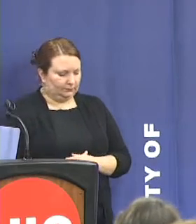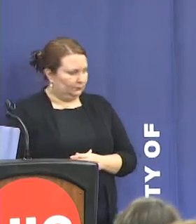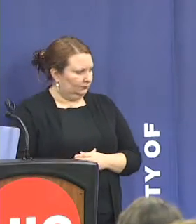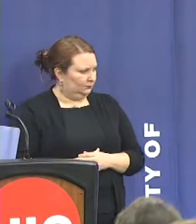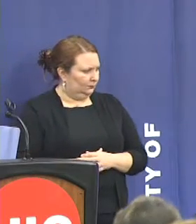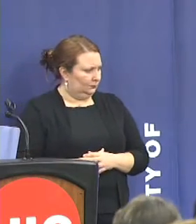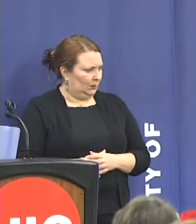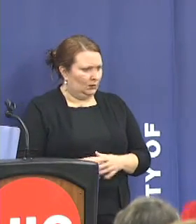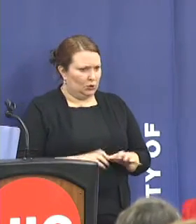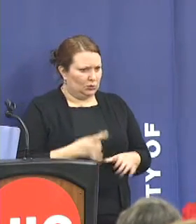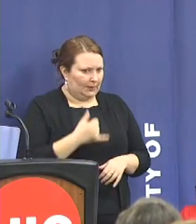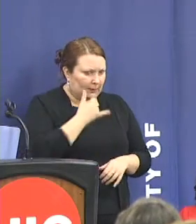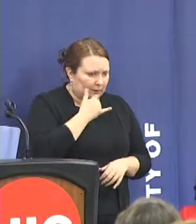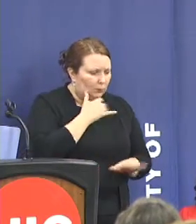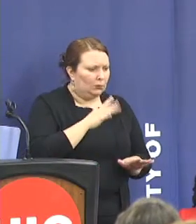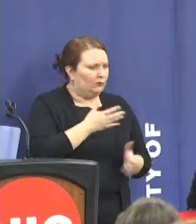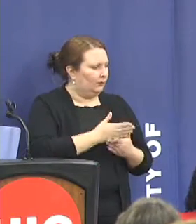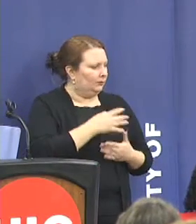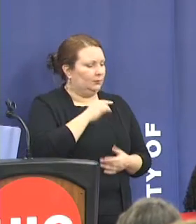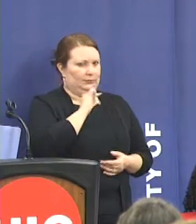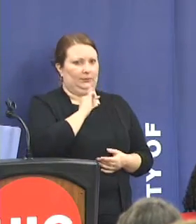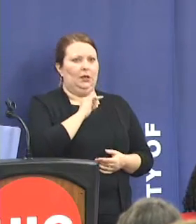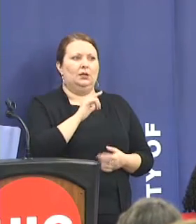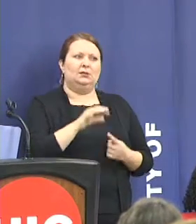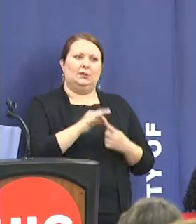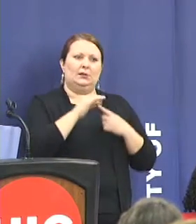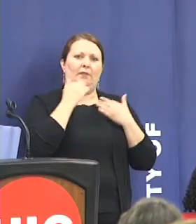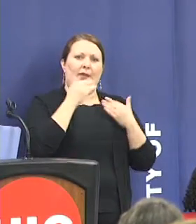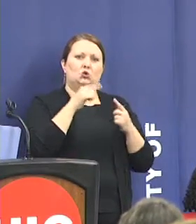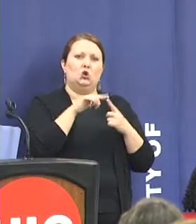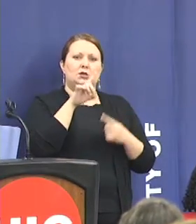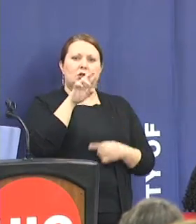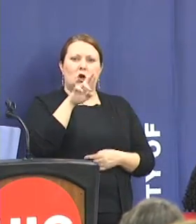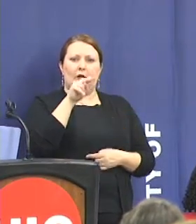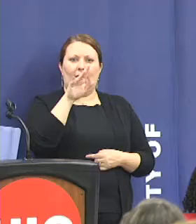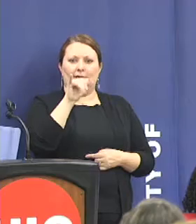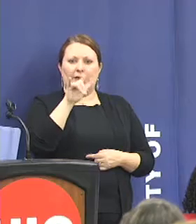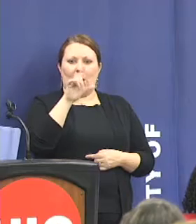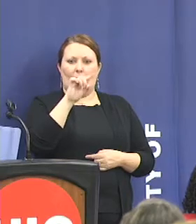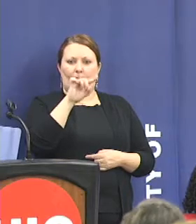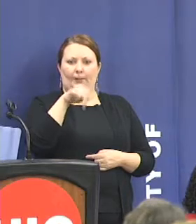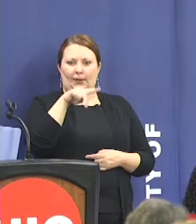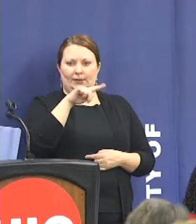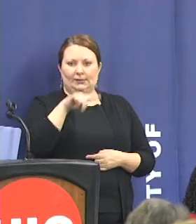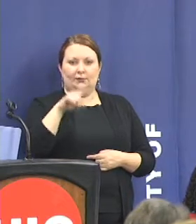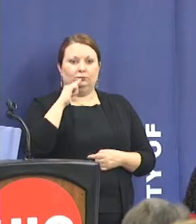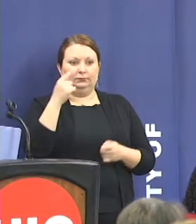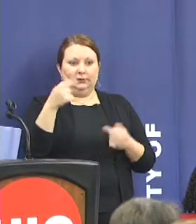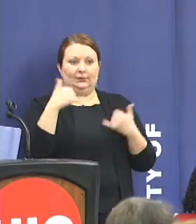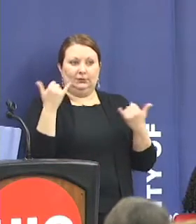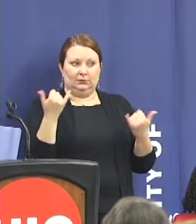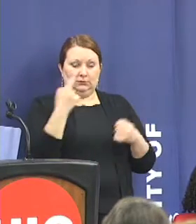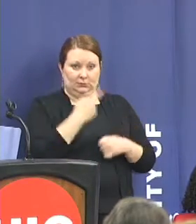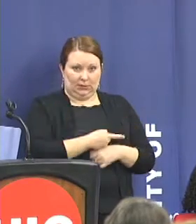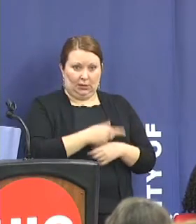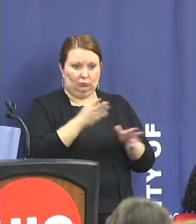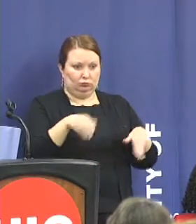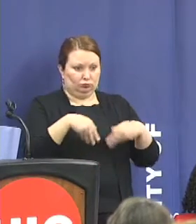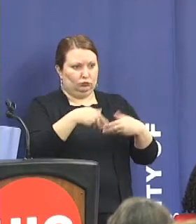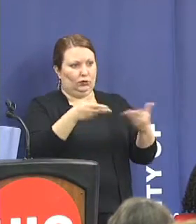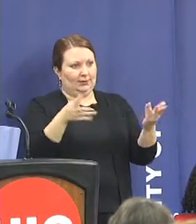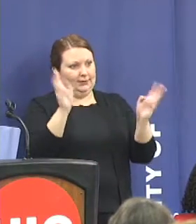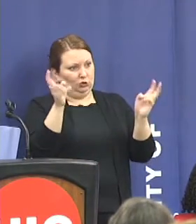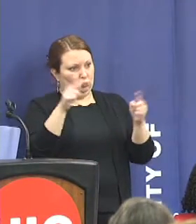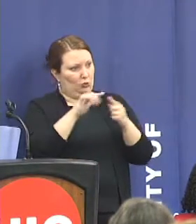Should I do something? Okay. I also especially want to thank Dr. Nancy Lopez for coming here and bringing this issue to